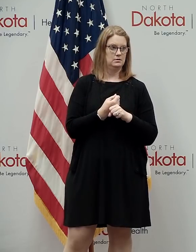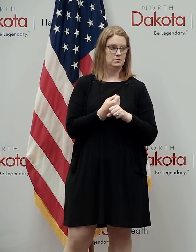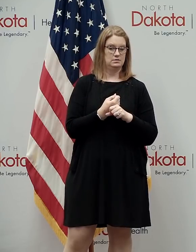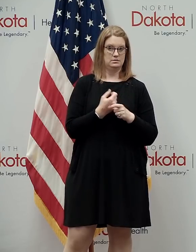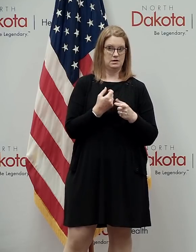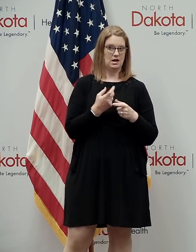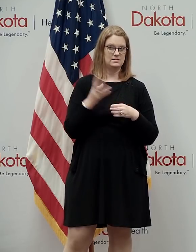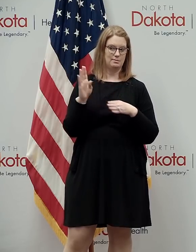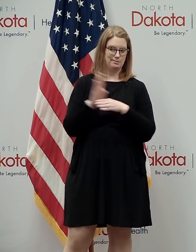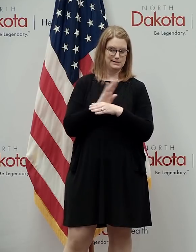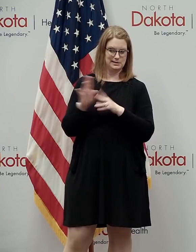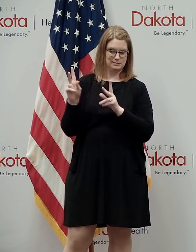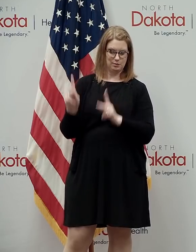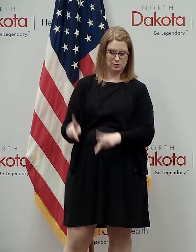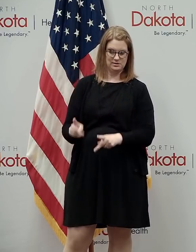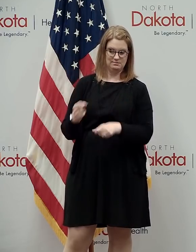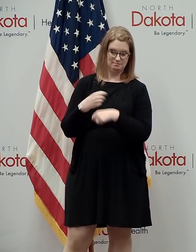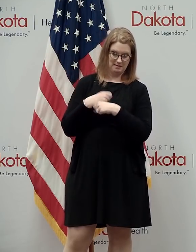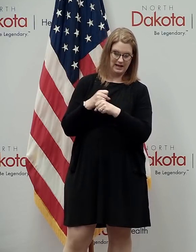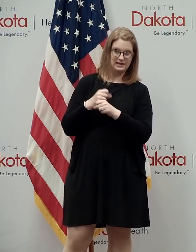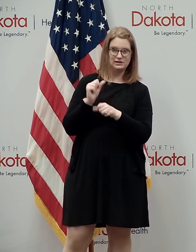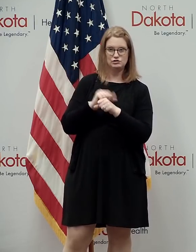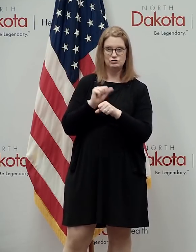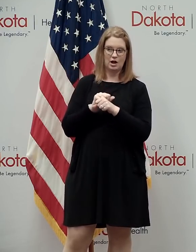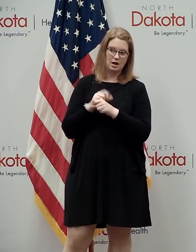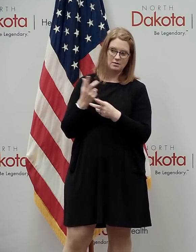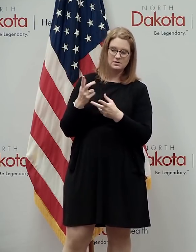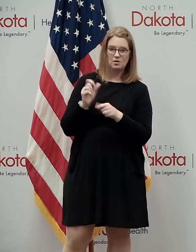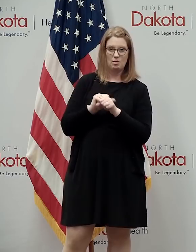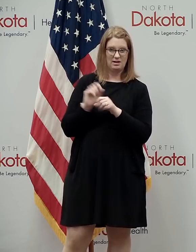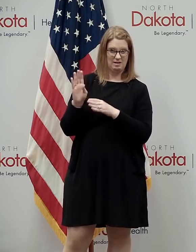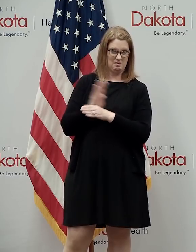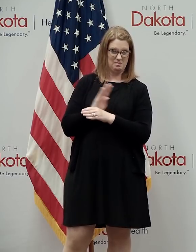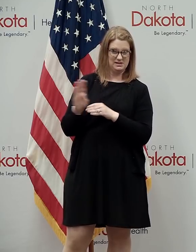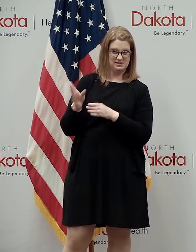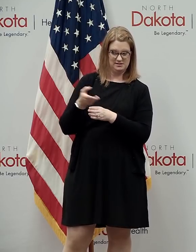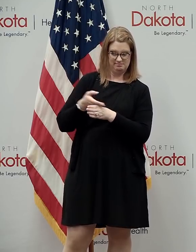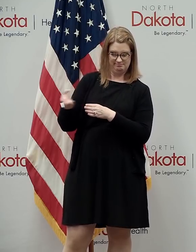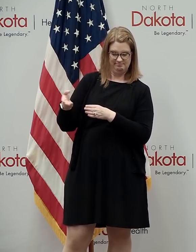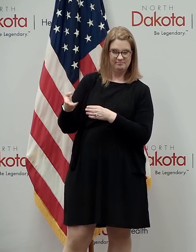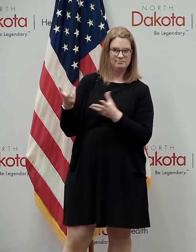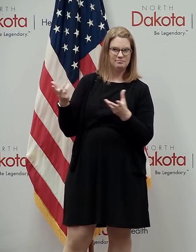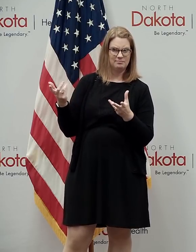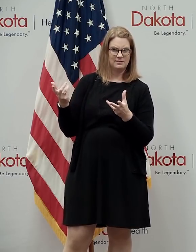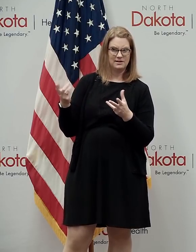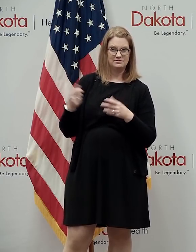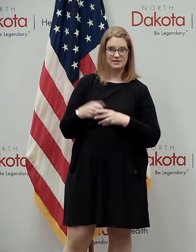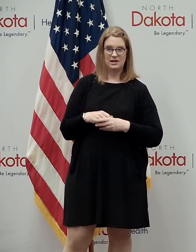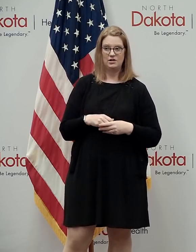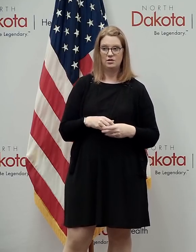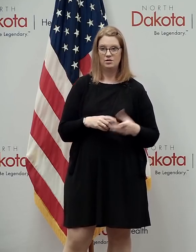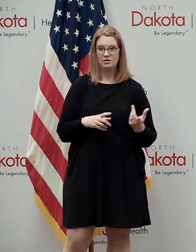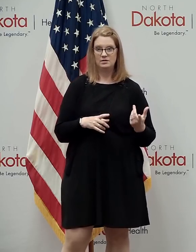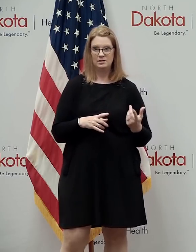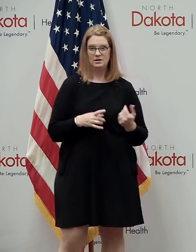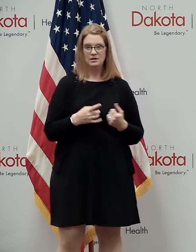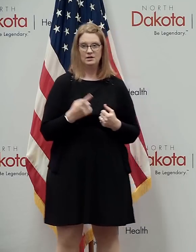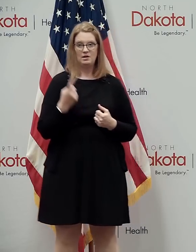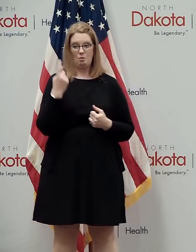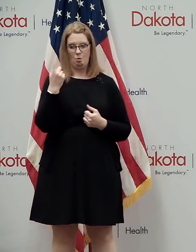as an entrepreneur, creating jobs, making payroll, working in the business sector, the idea that you could have a single